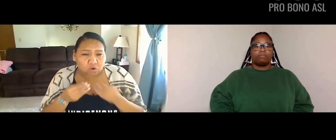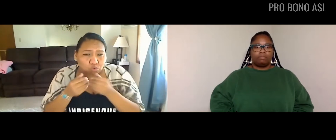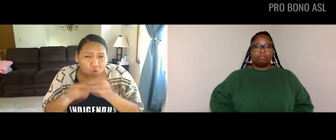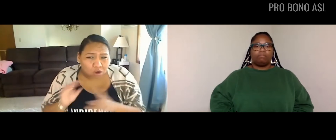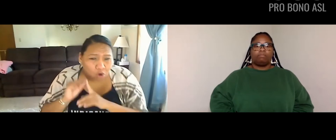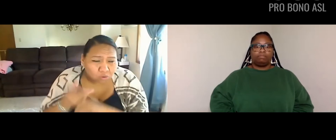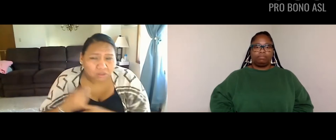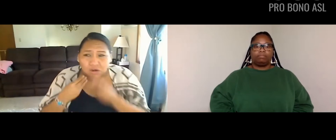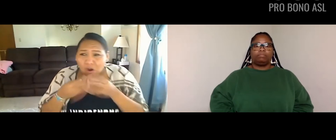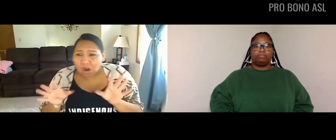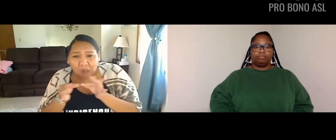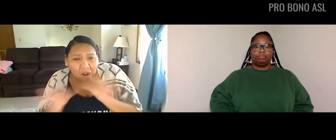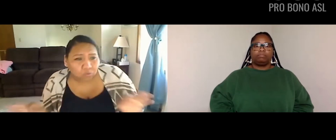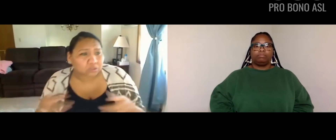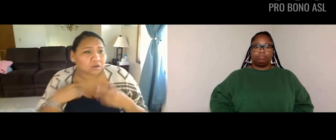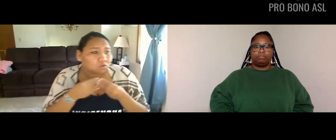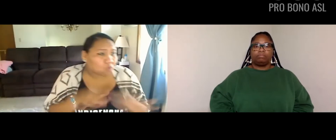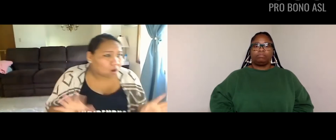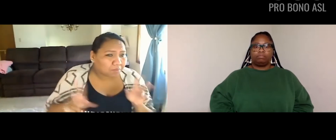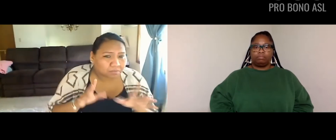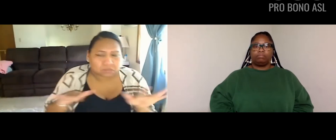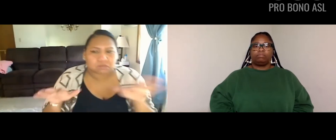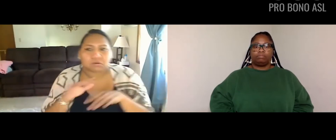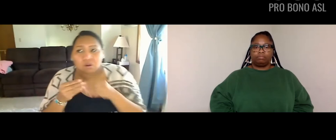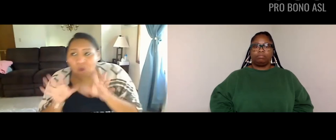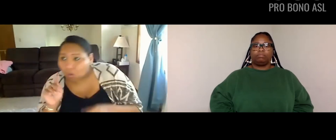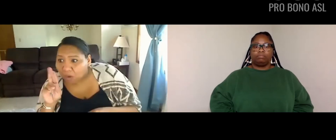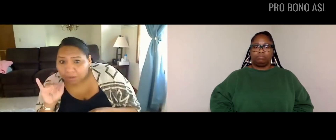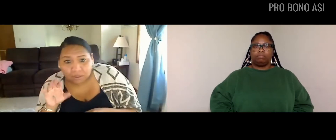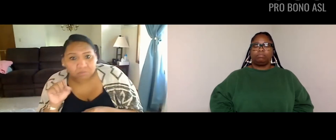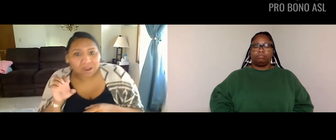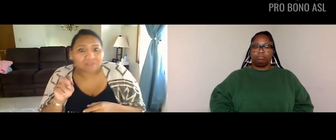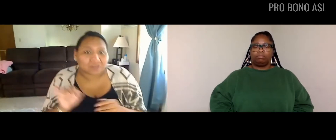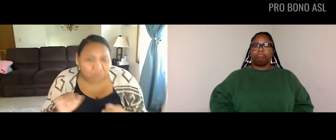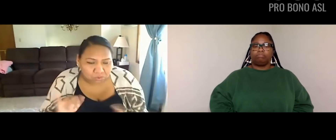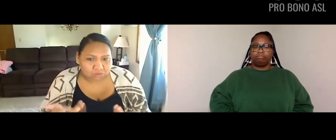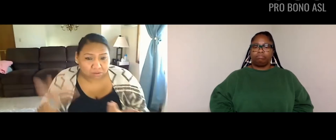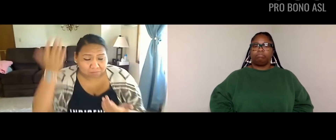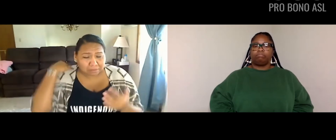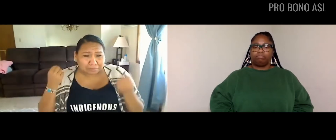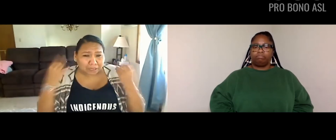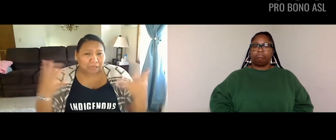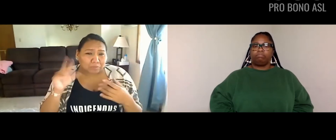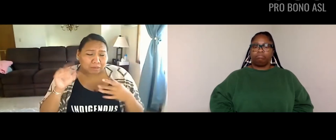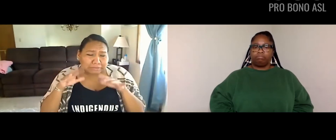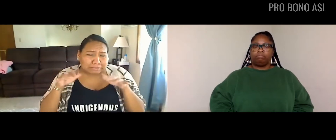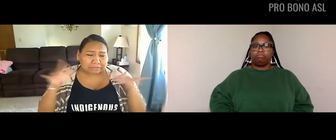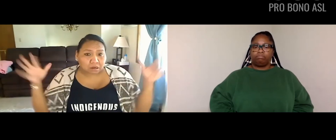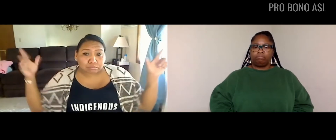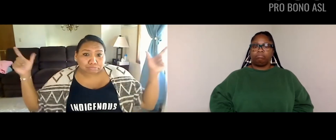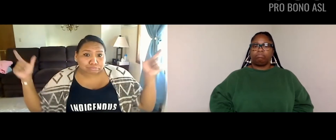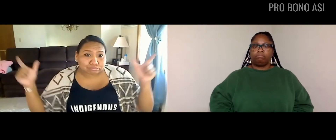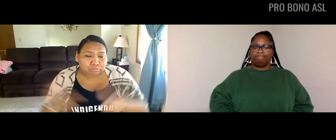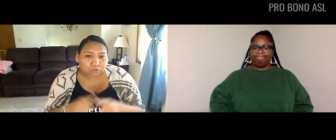that's getting lost as time goes on. We're losing our language, our culture, our people,